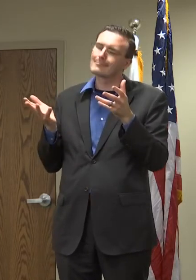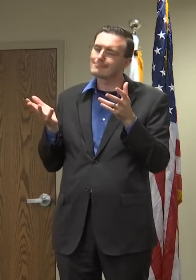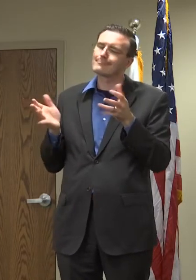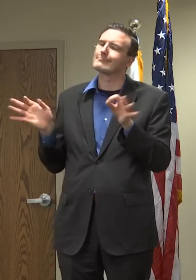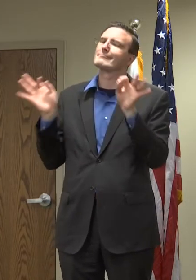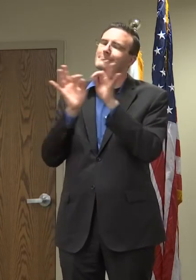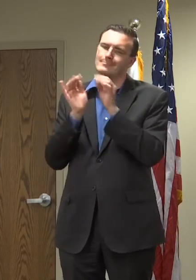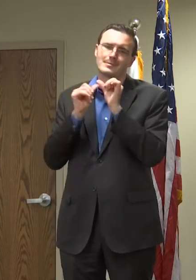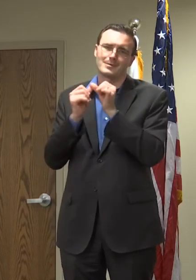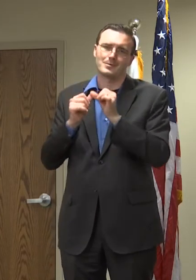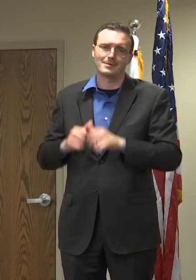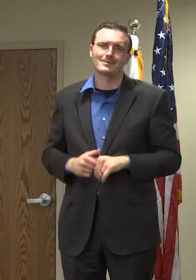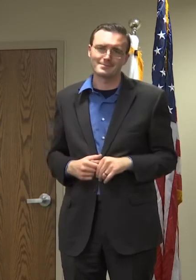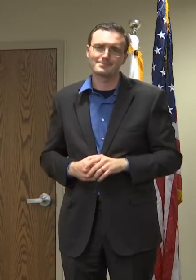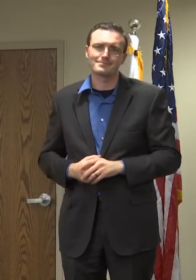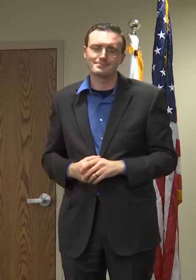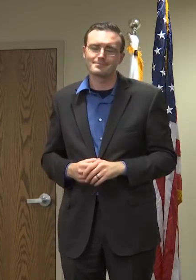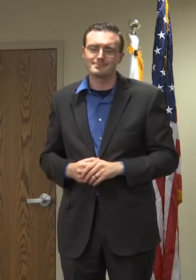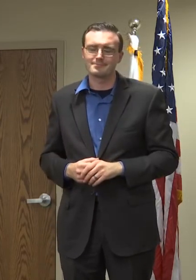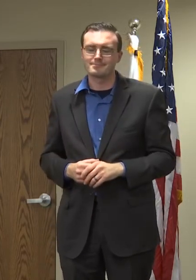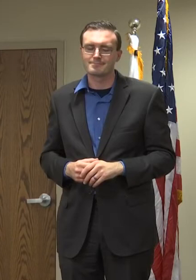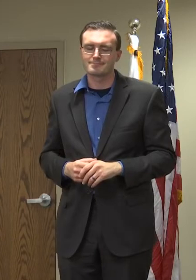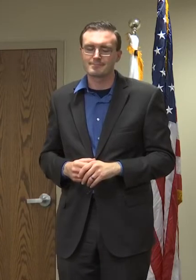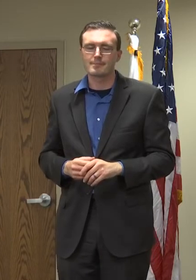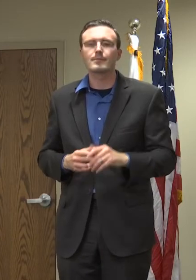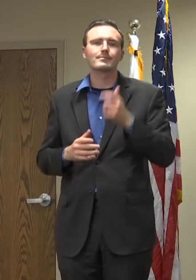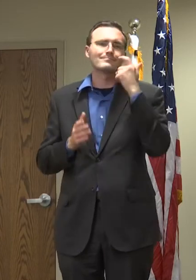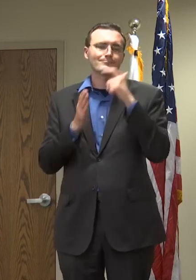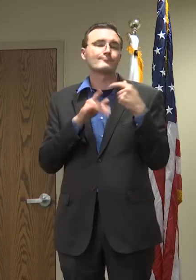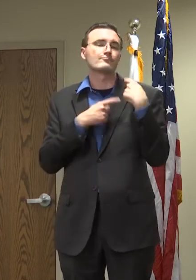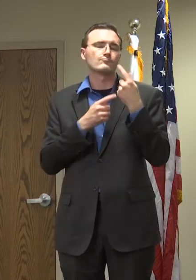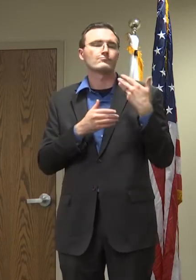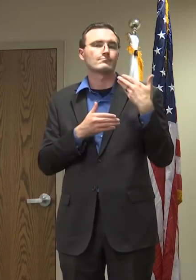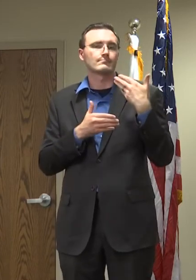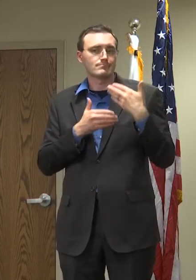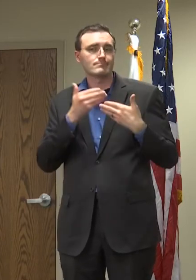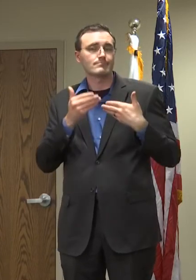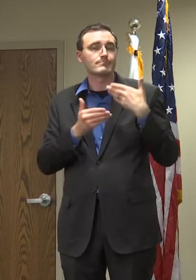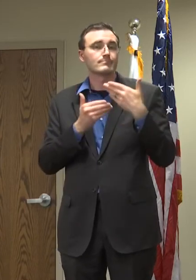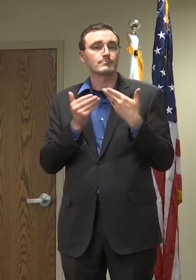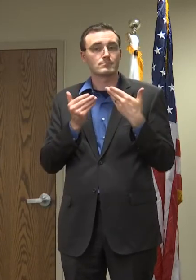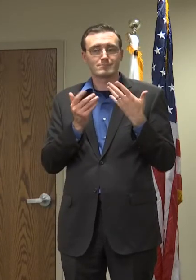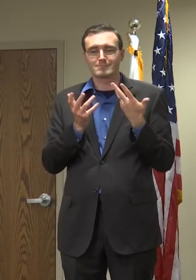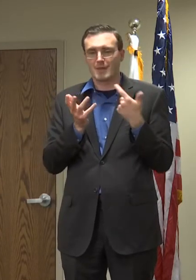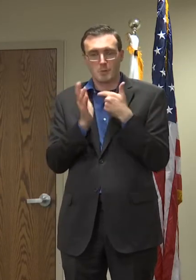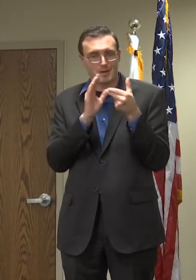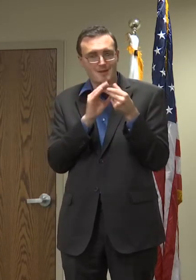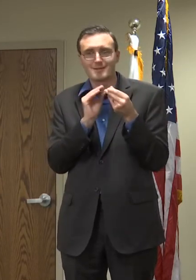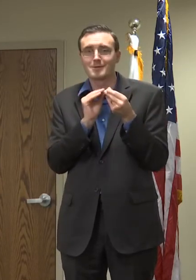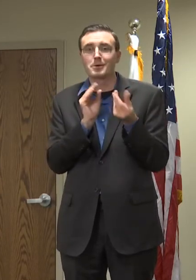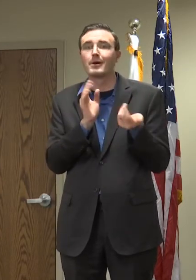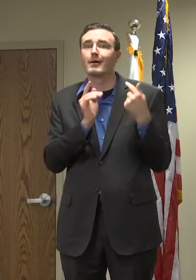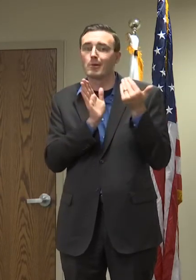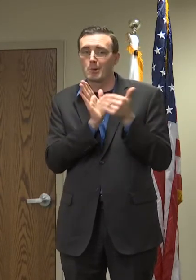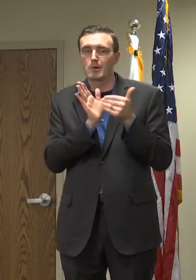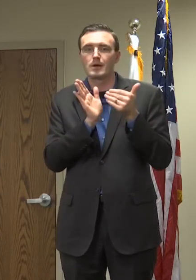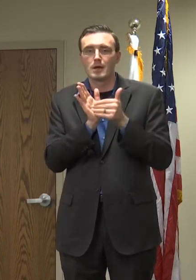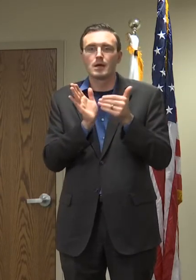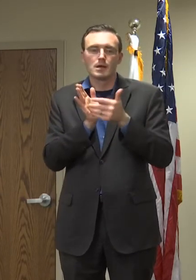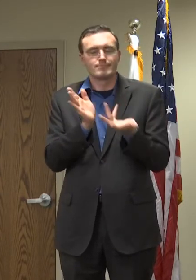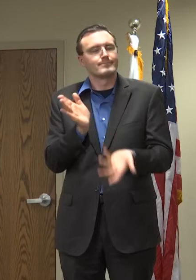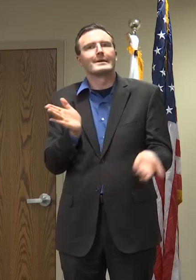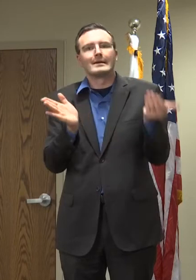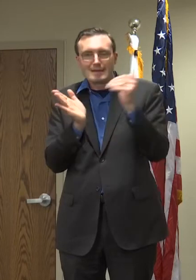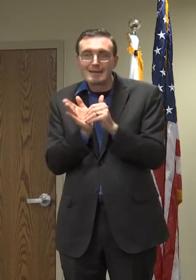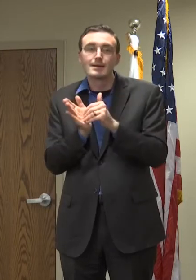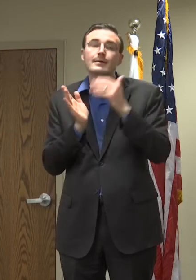we keep saying the same thing as we continue to come here. We have to remain vigilant and understand what allowed us to progress